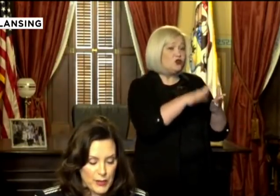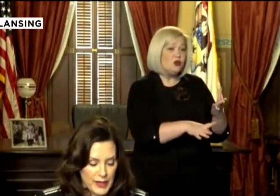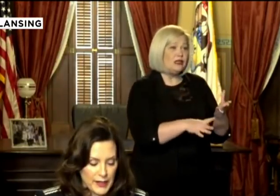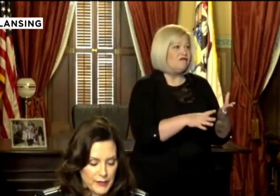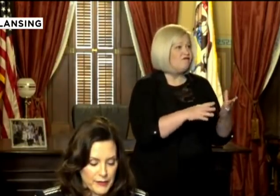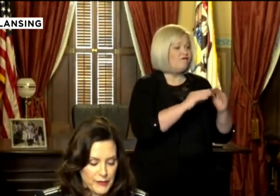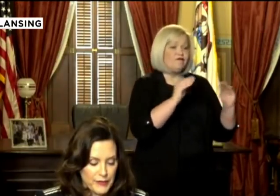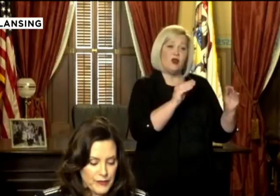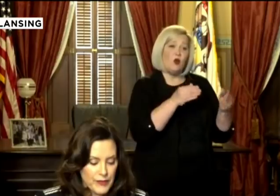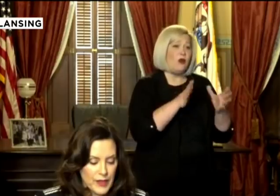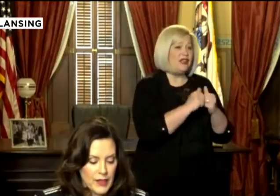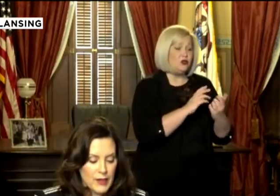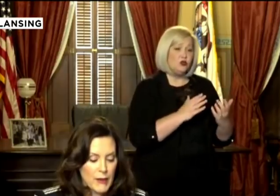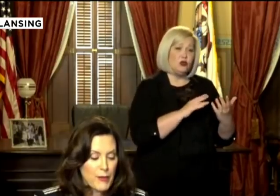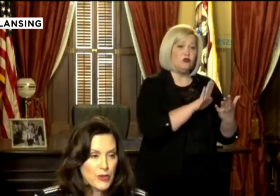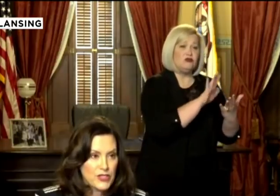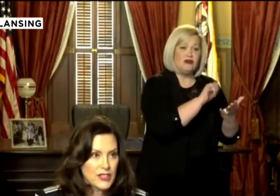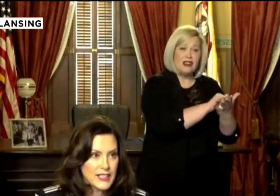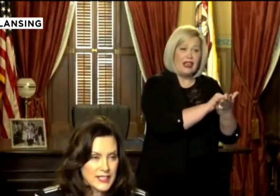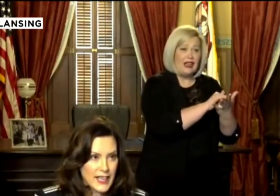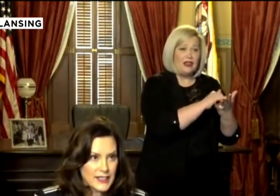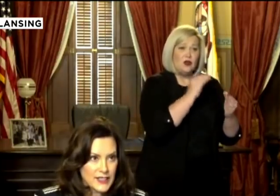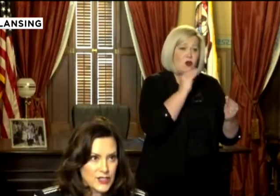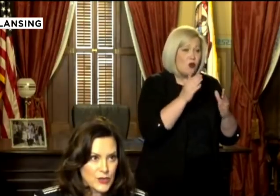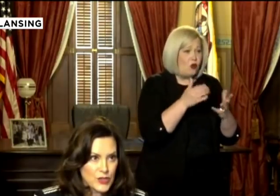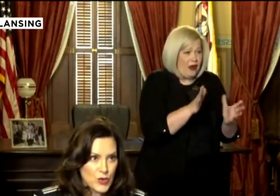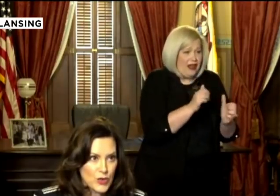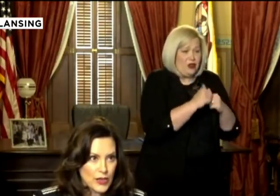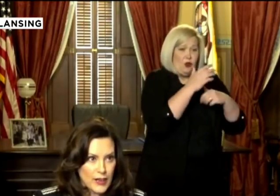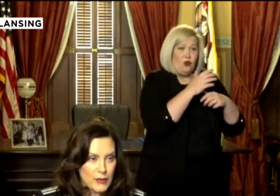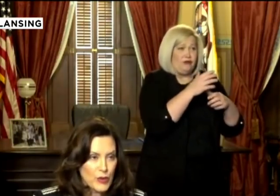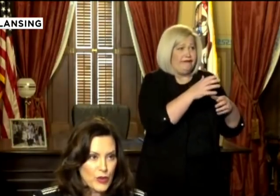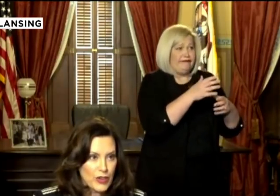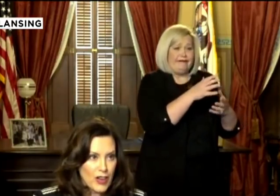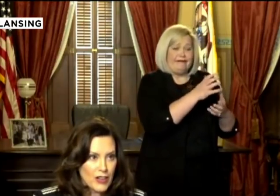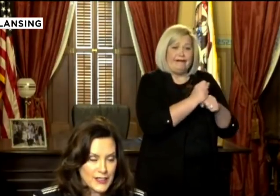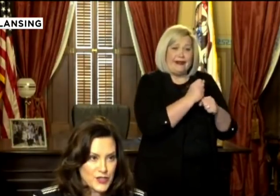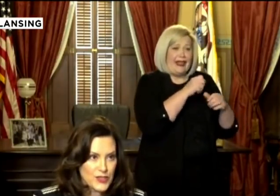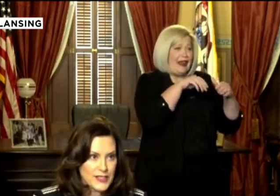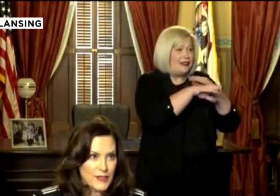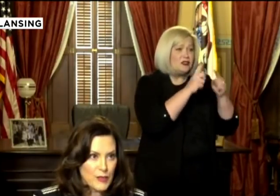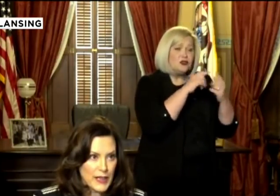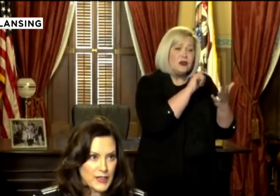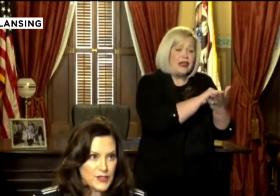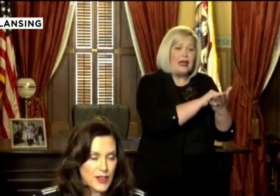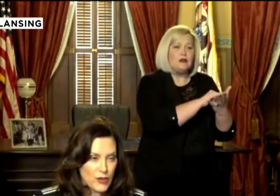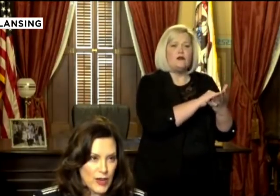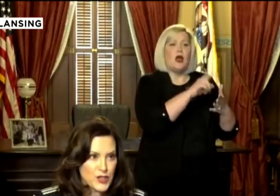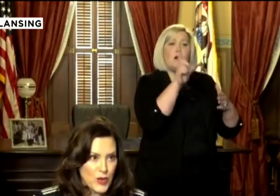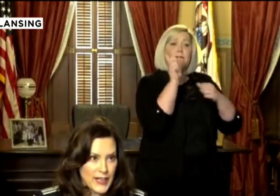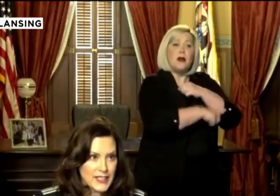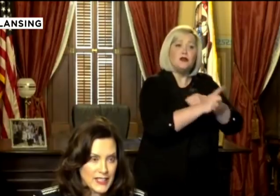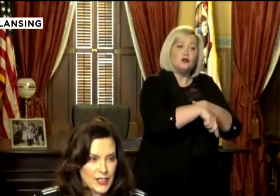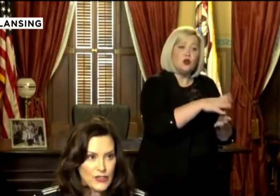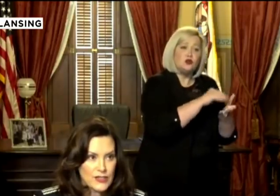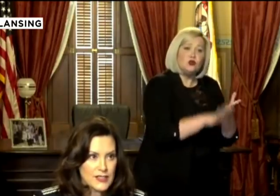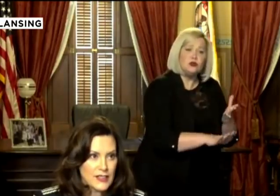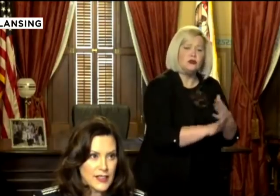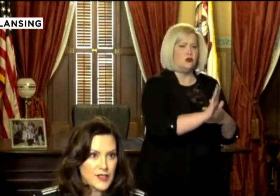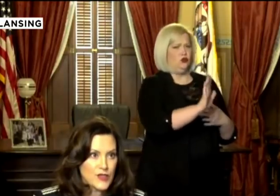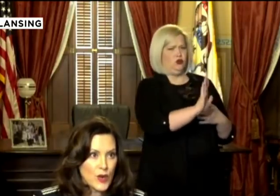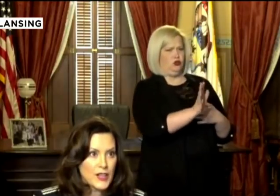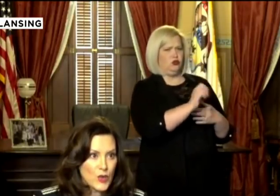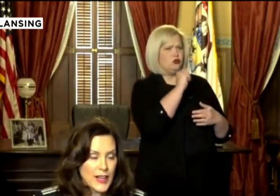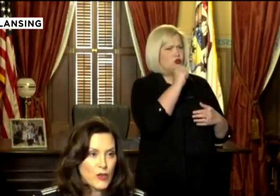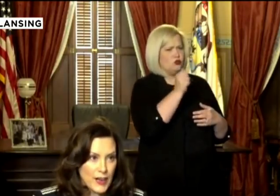alternate learning plan. My personal intent is to ensure and implore all districts to have a plan so that graduating seniors,